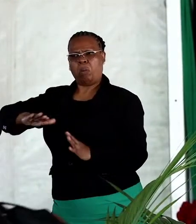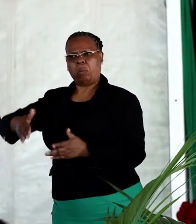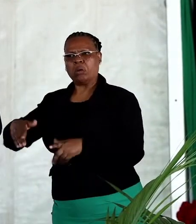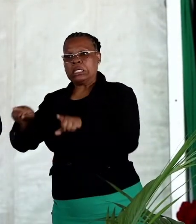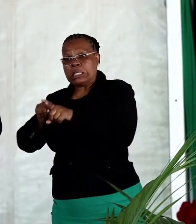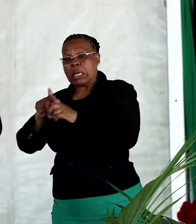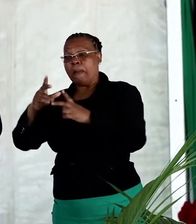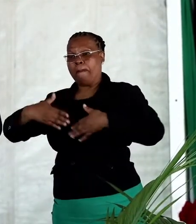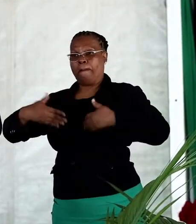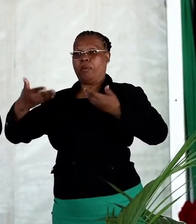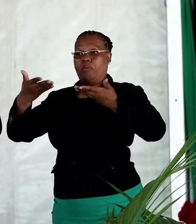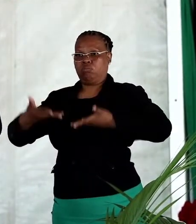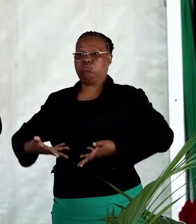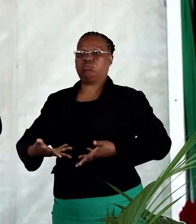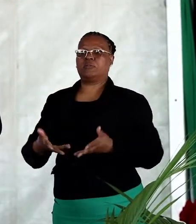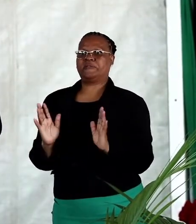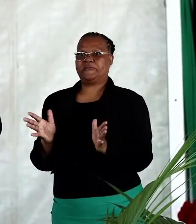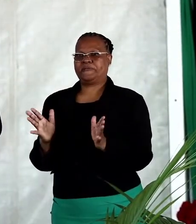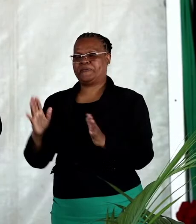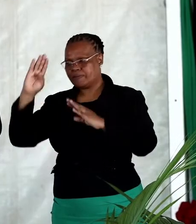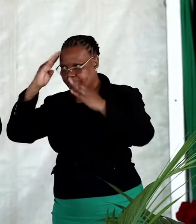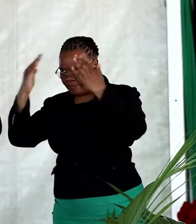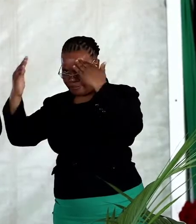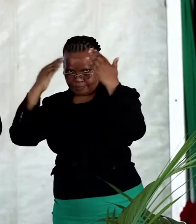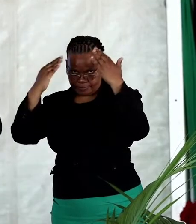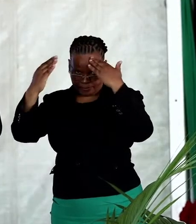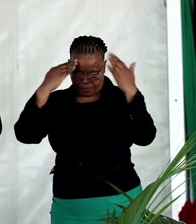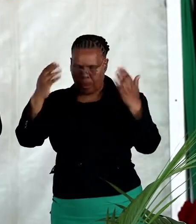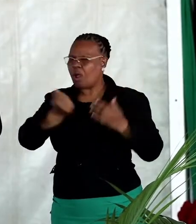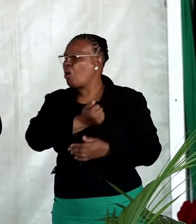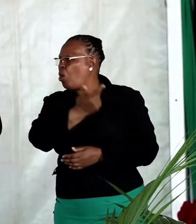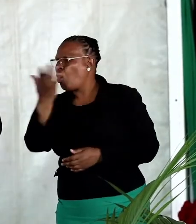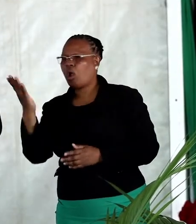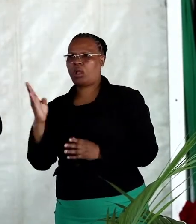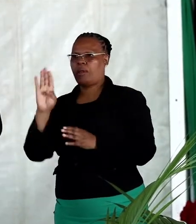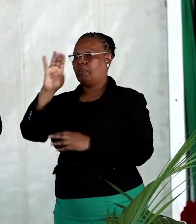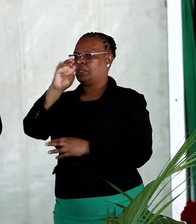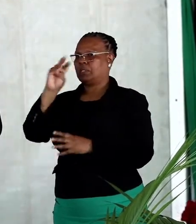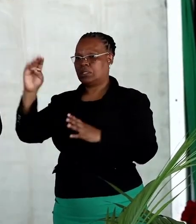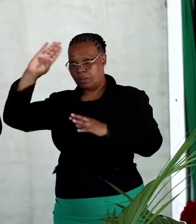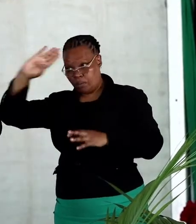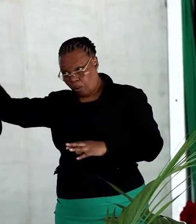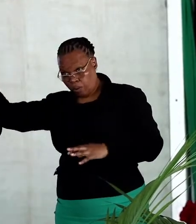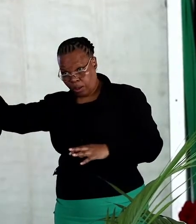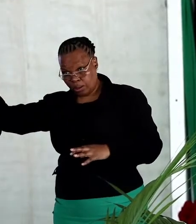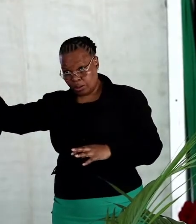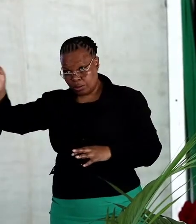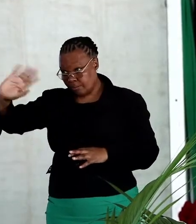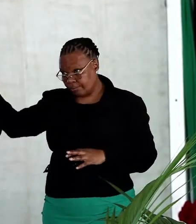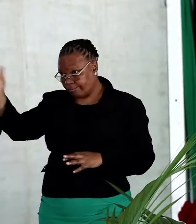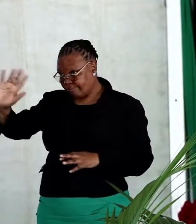survivors. Dinibuli said, nonke bahlali base Buffalo City, molweni.